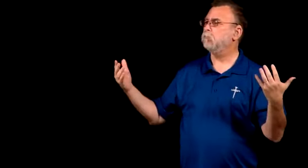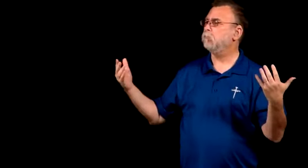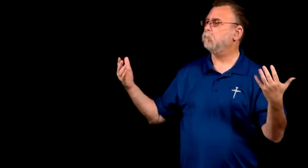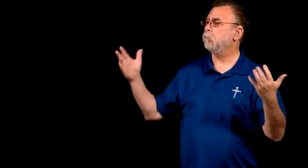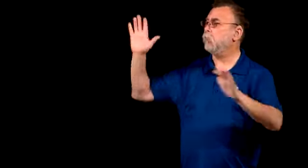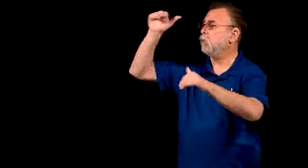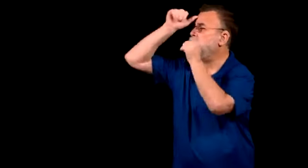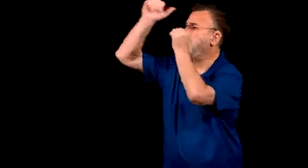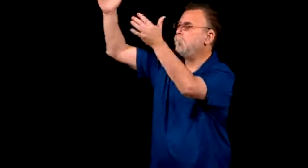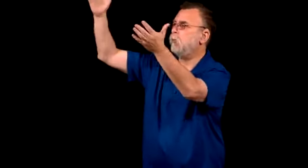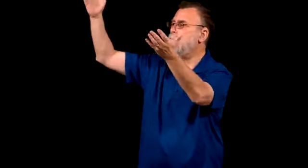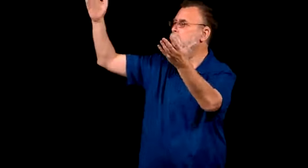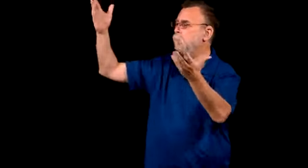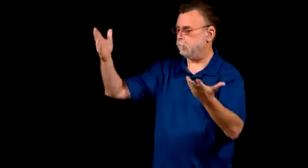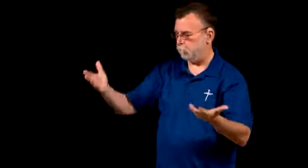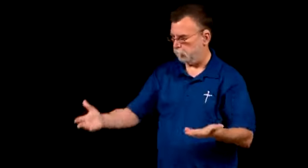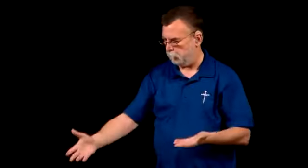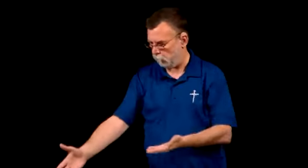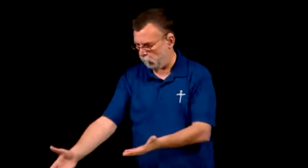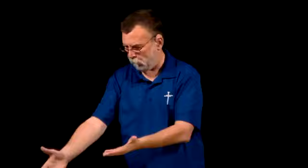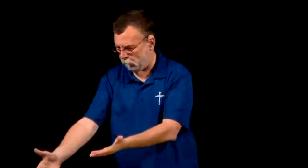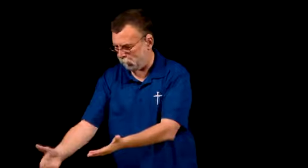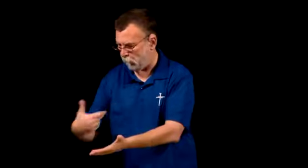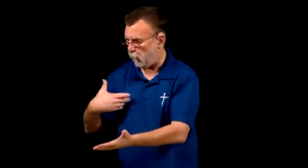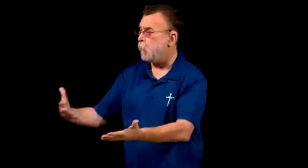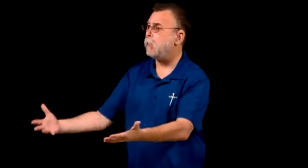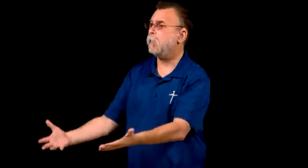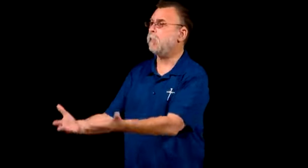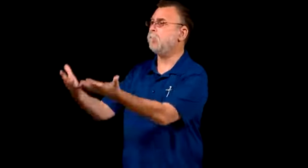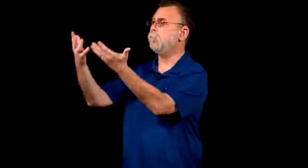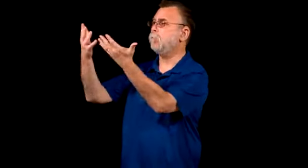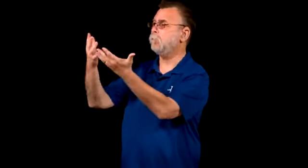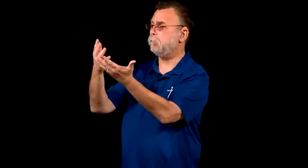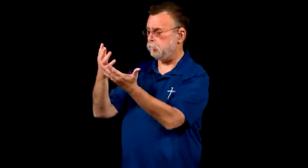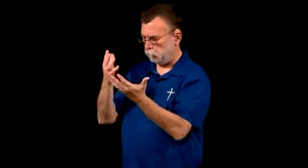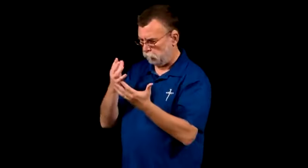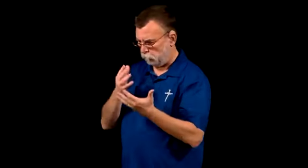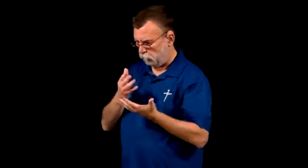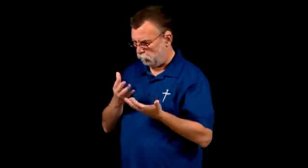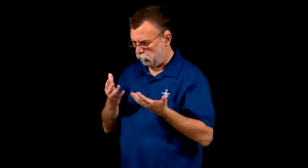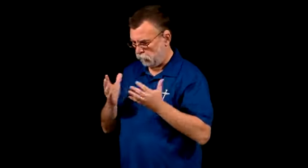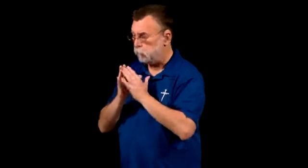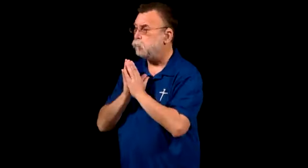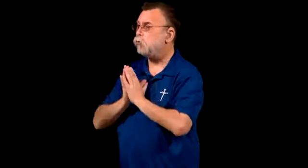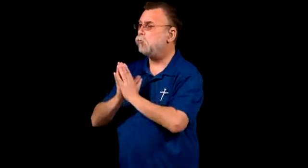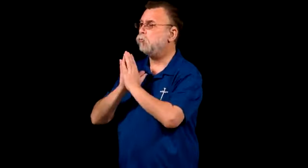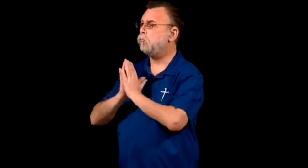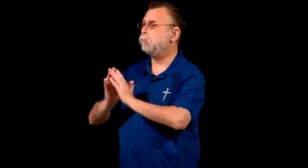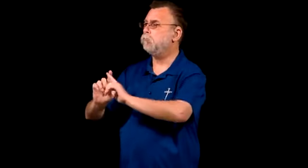For your control and your kingdom to be here, we offer these prayers.